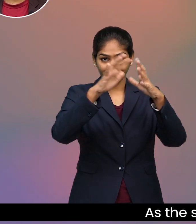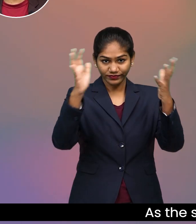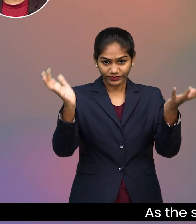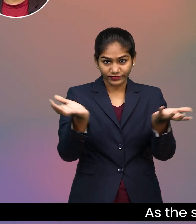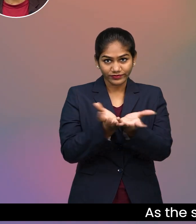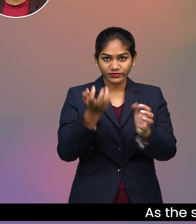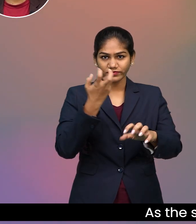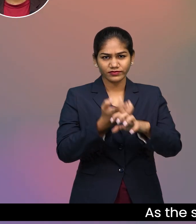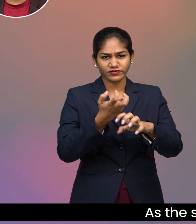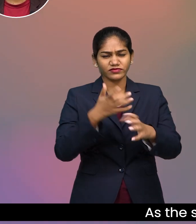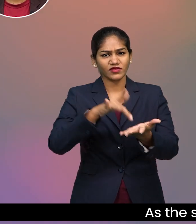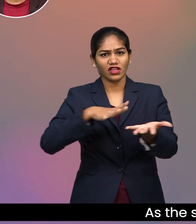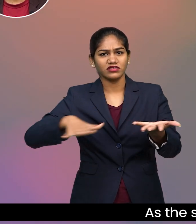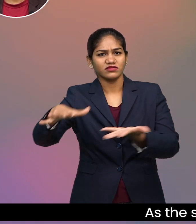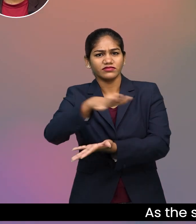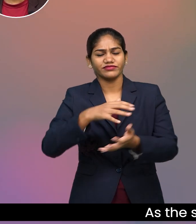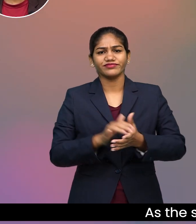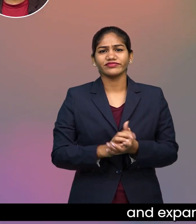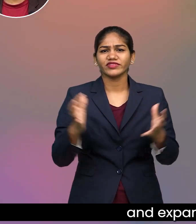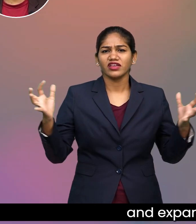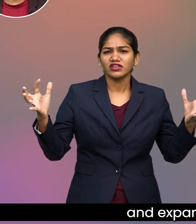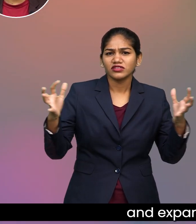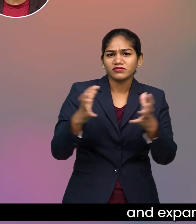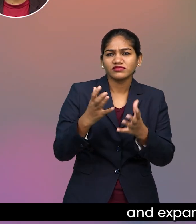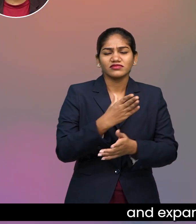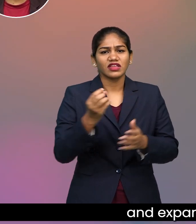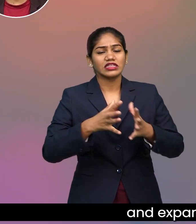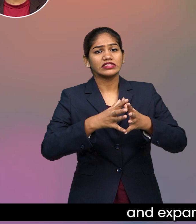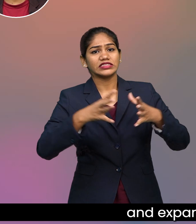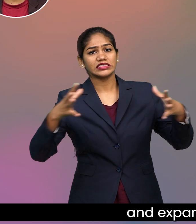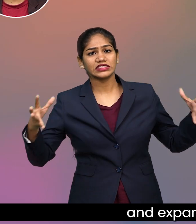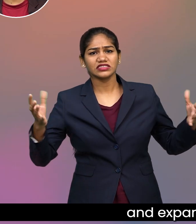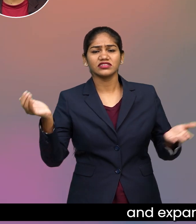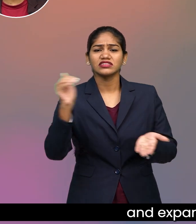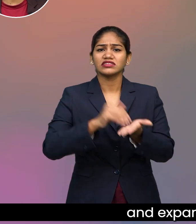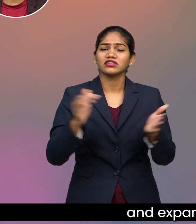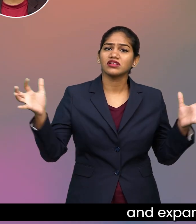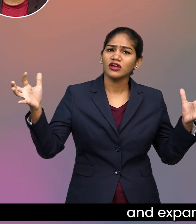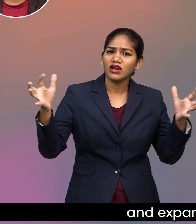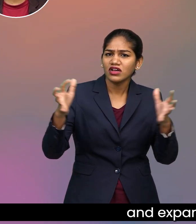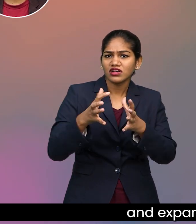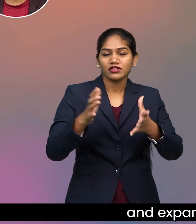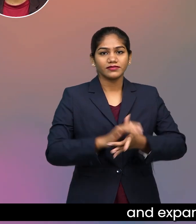As the surface rock contracts and expands and contracts again,